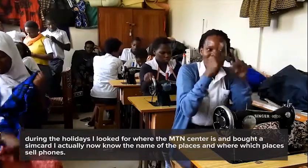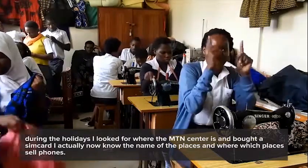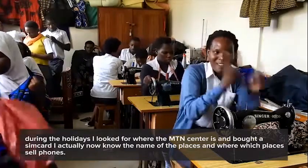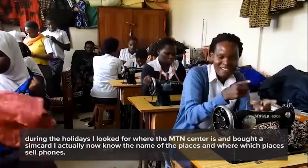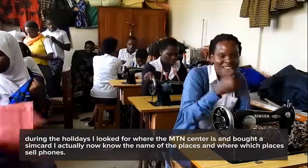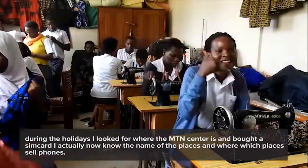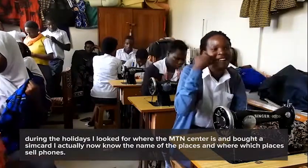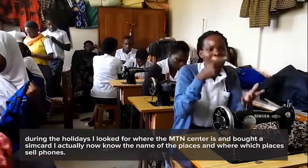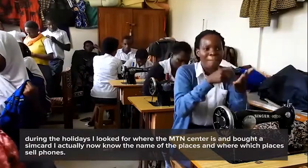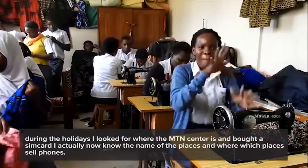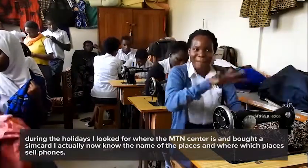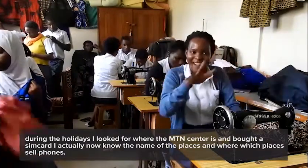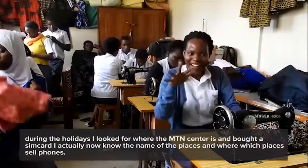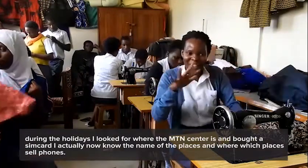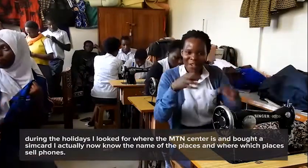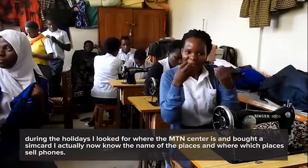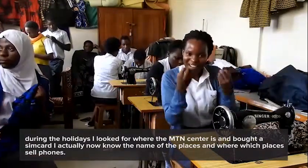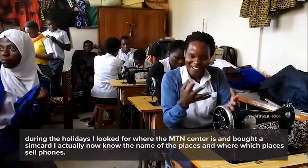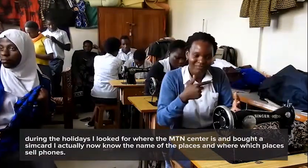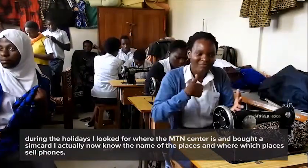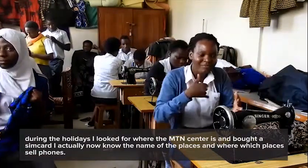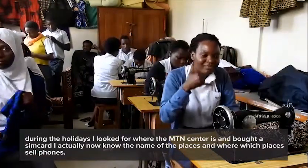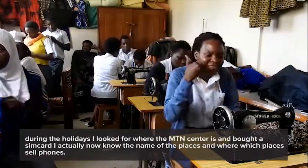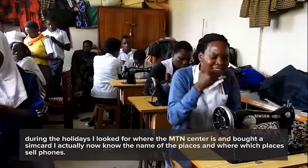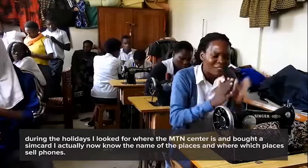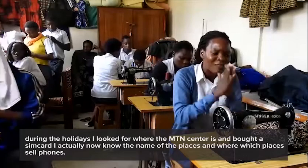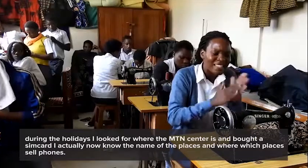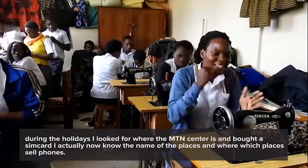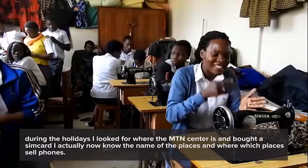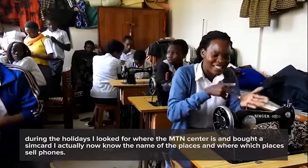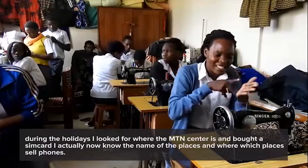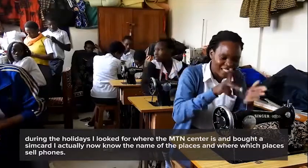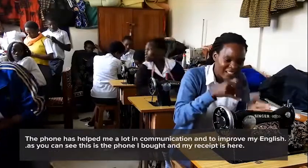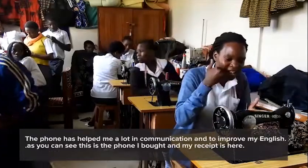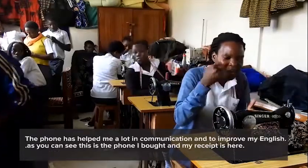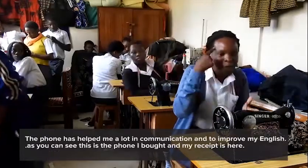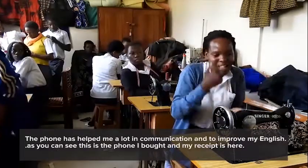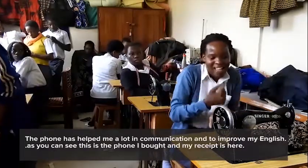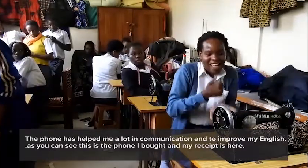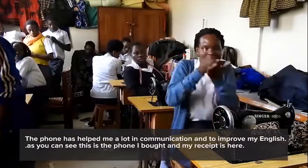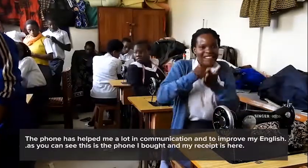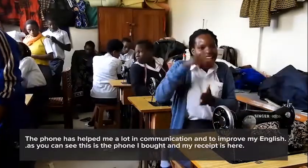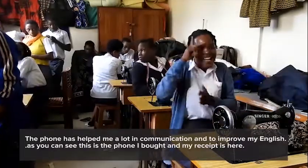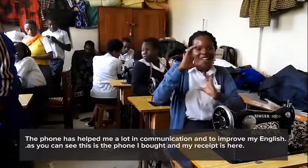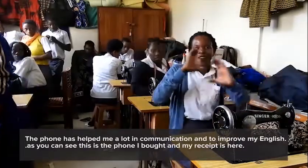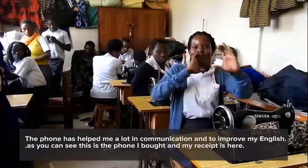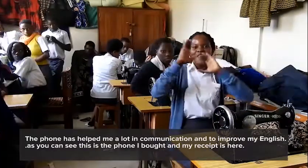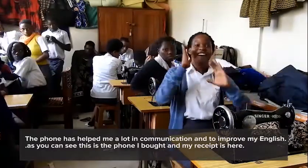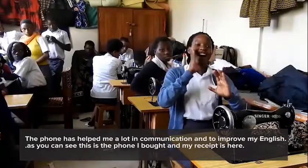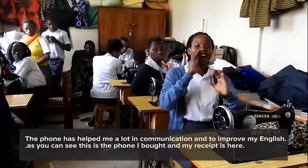Actually, know now the name of the place and which places sell phones. The phone has helped me a lot in communication